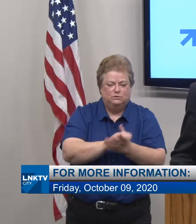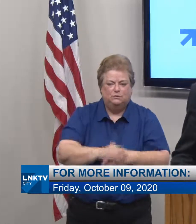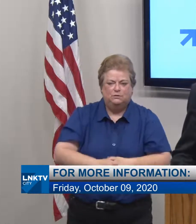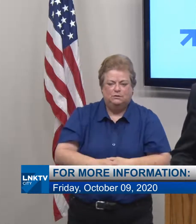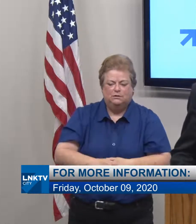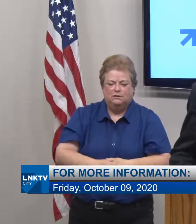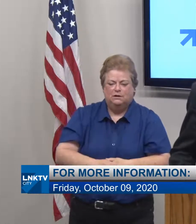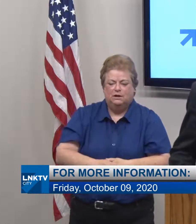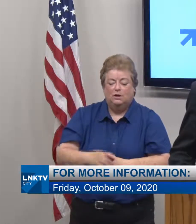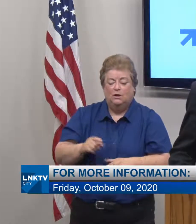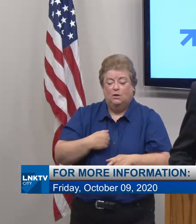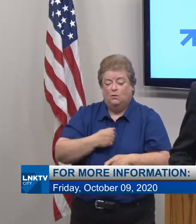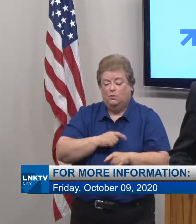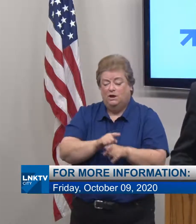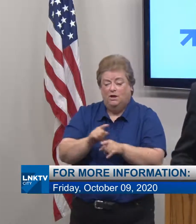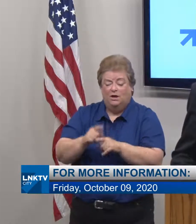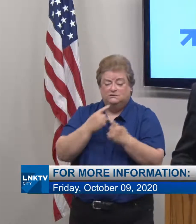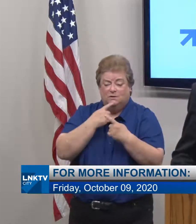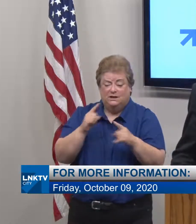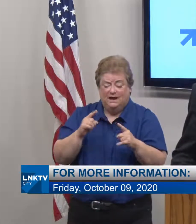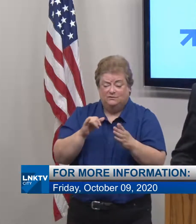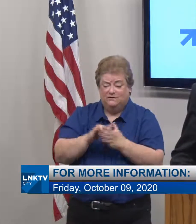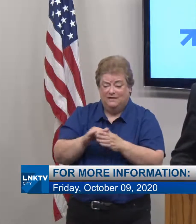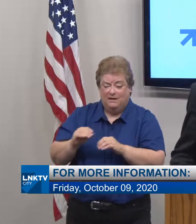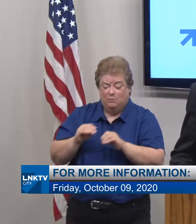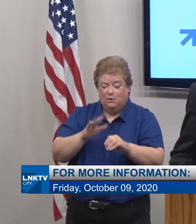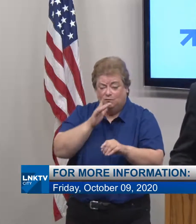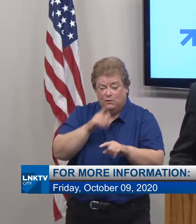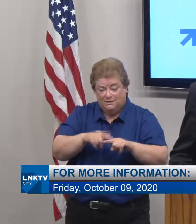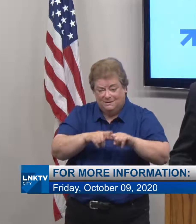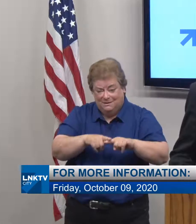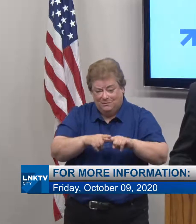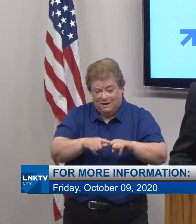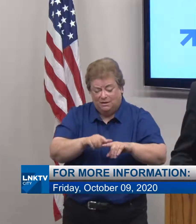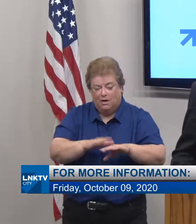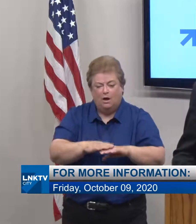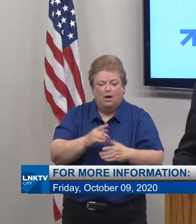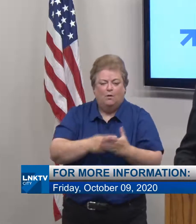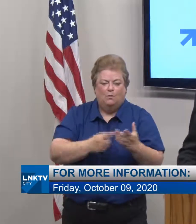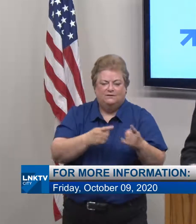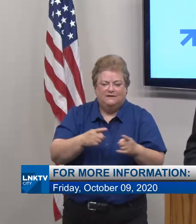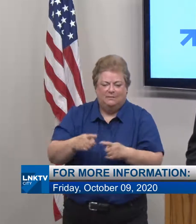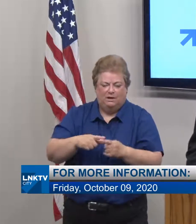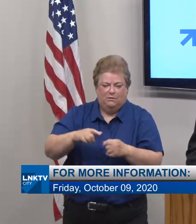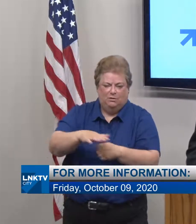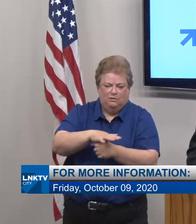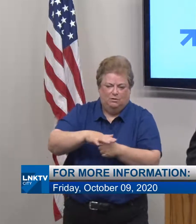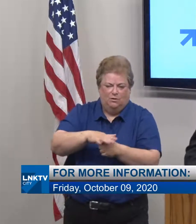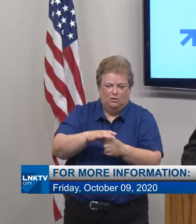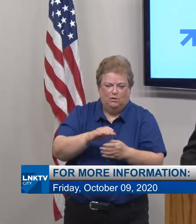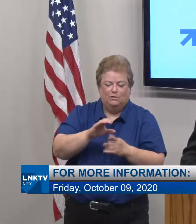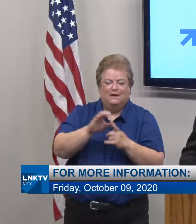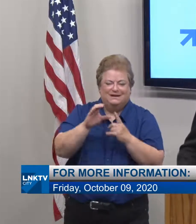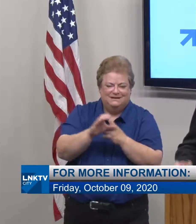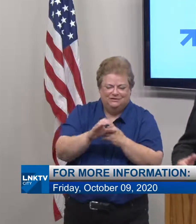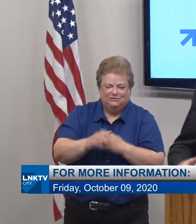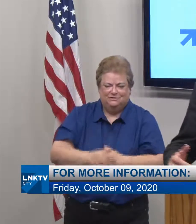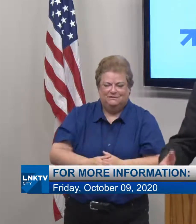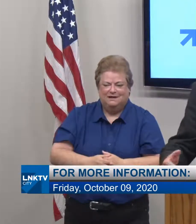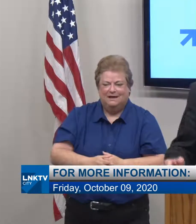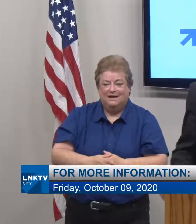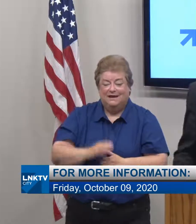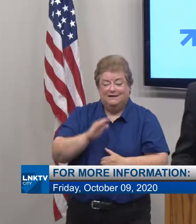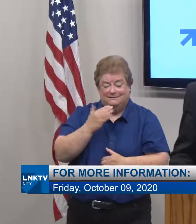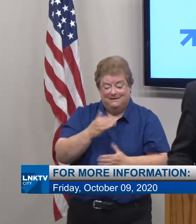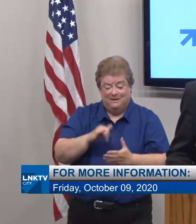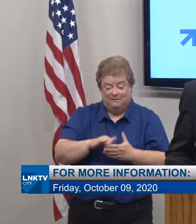said at that time that move would be contingent upon current local conditions. And it seems that from the moment we